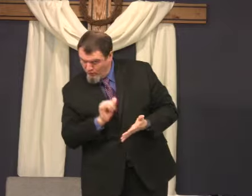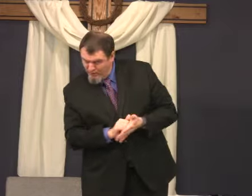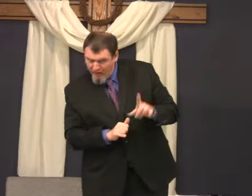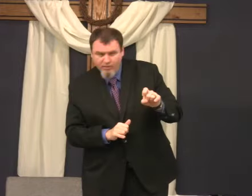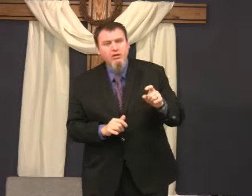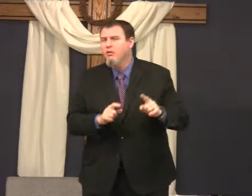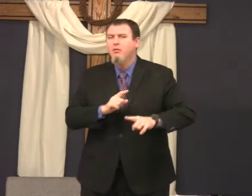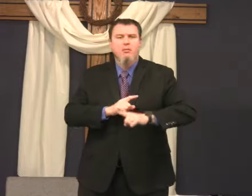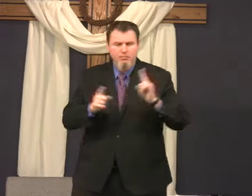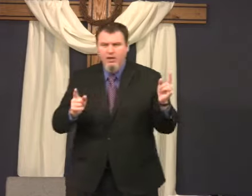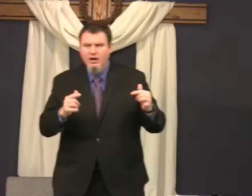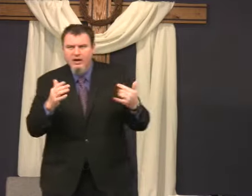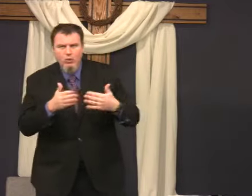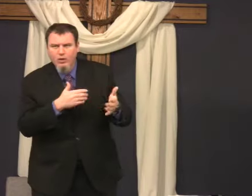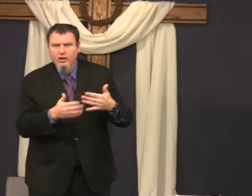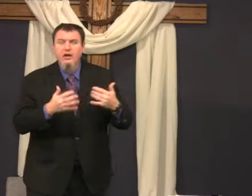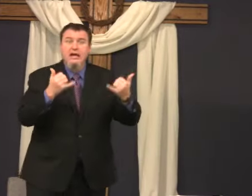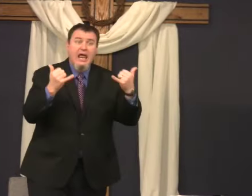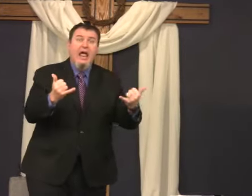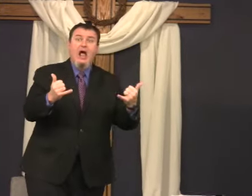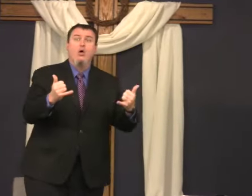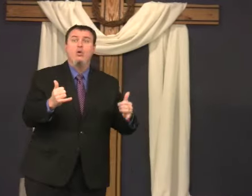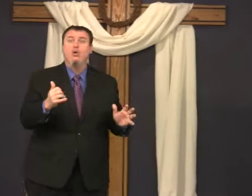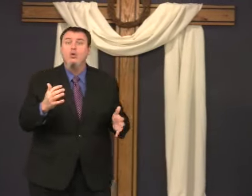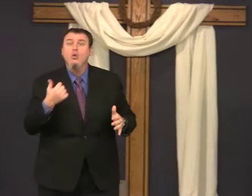clear. But anyway,